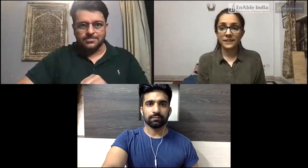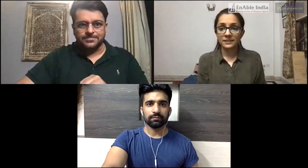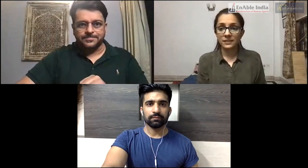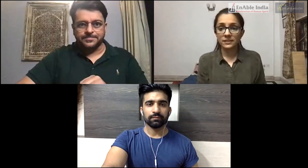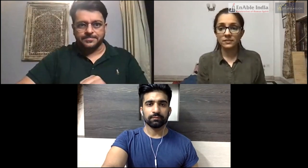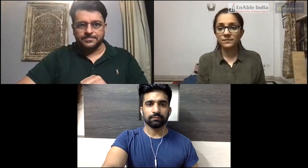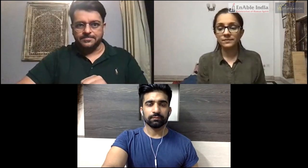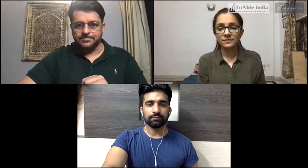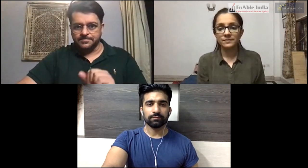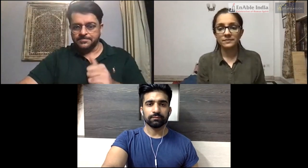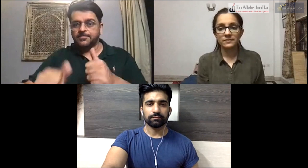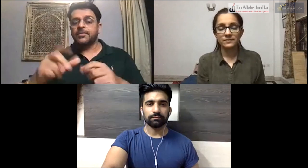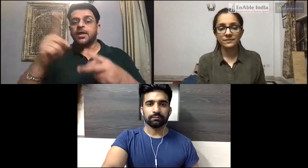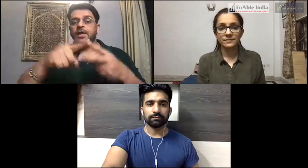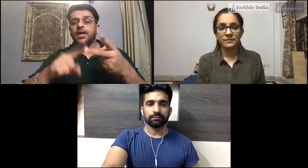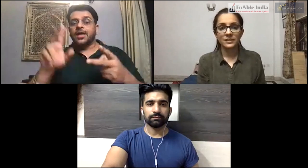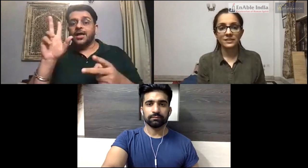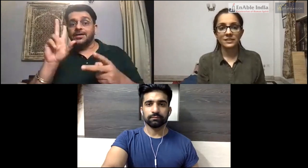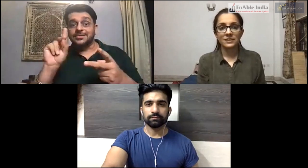get vaccinated.